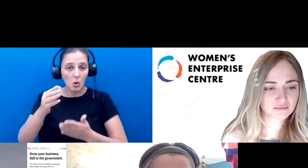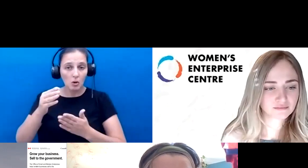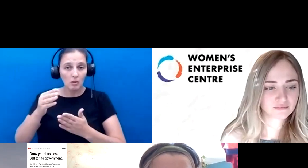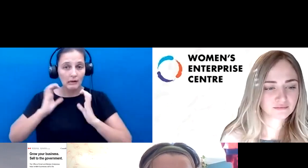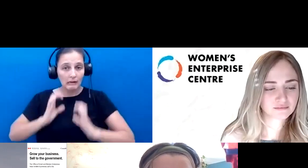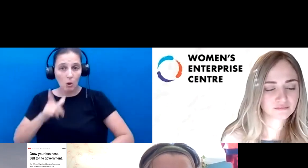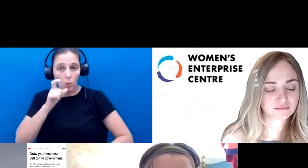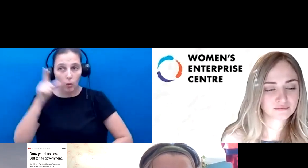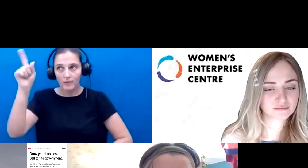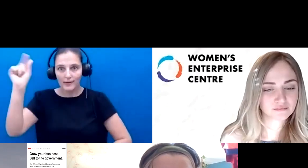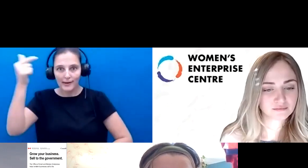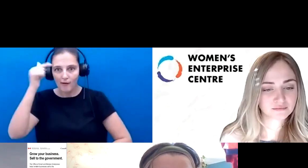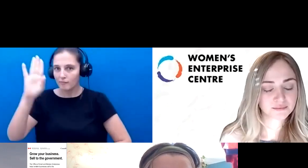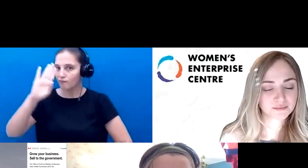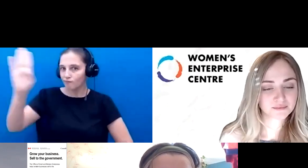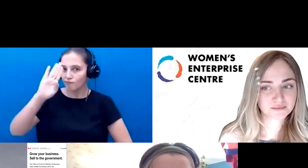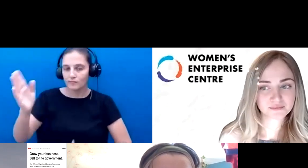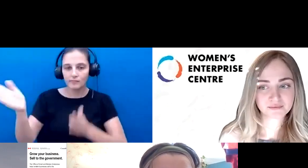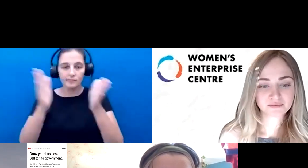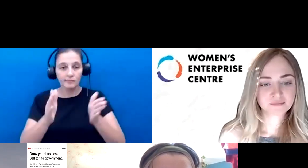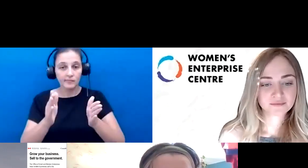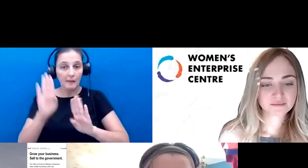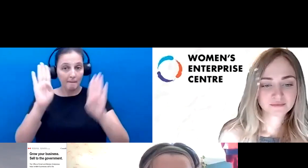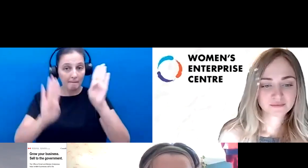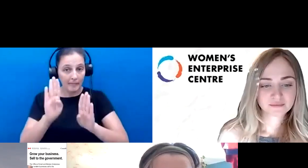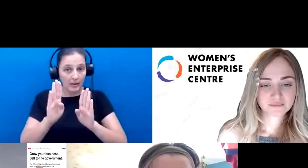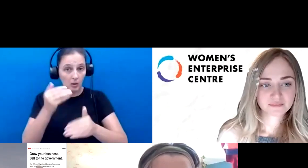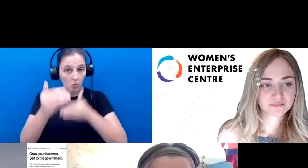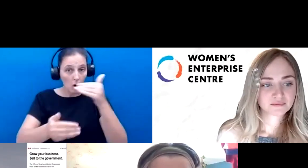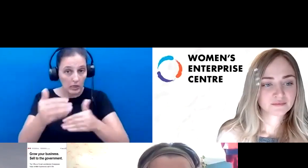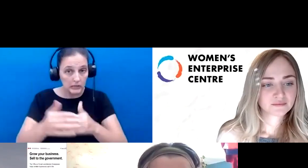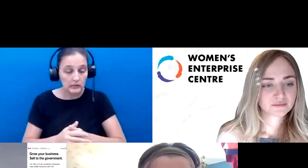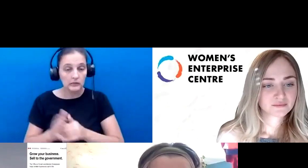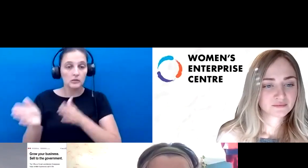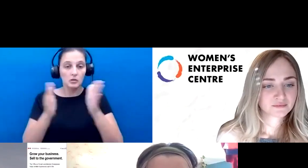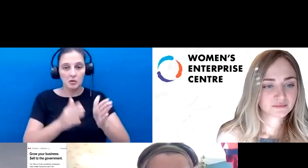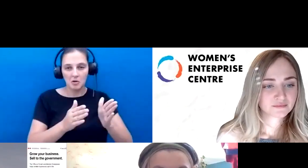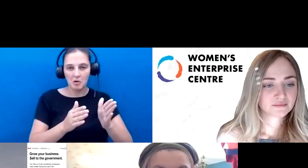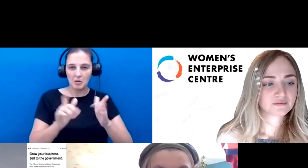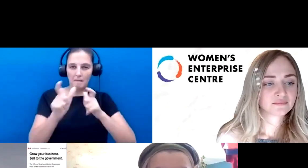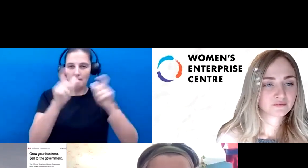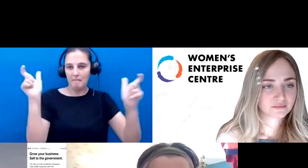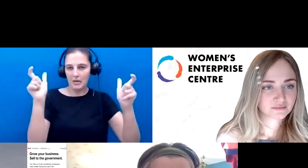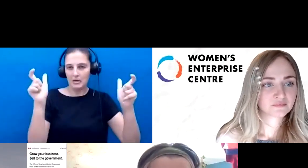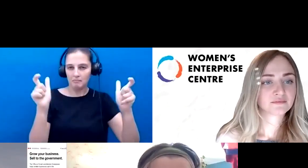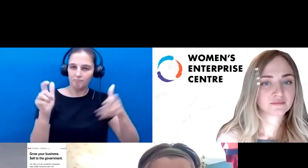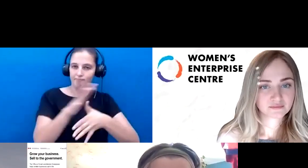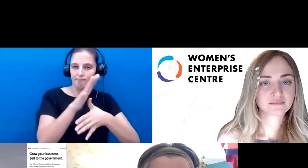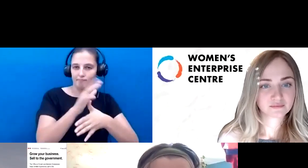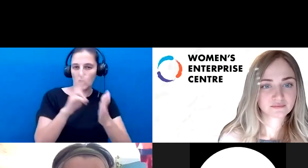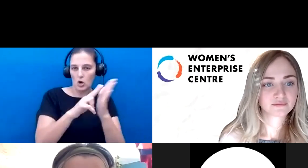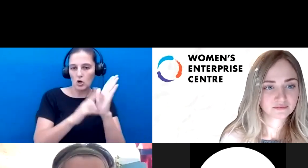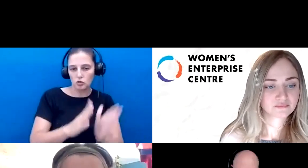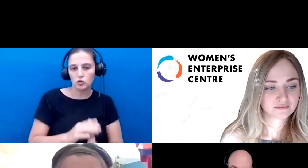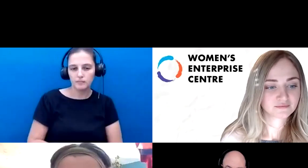be through the formal bidding process, or your buyers might be those sort of large prime contractors.